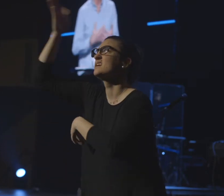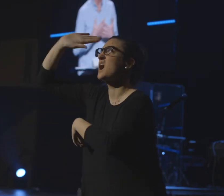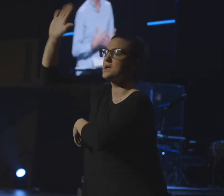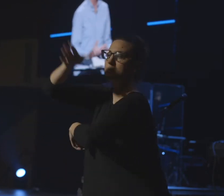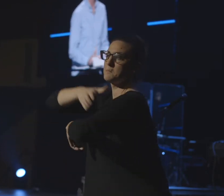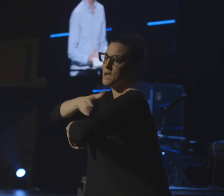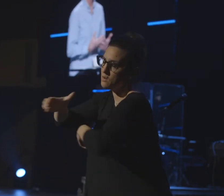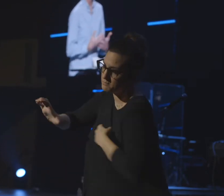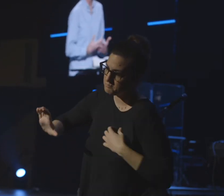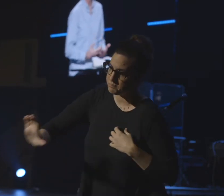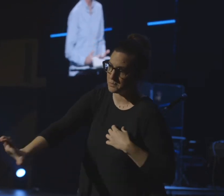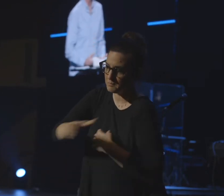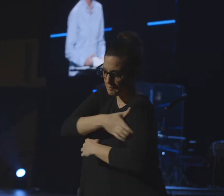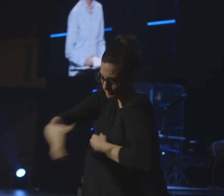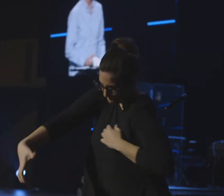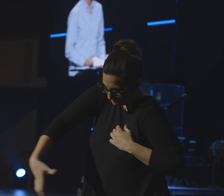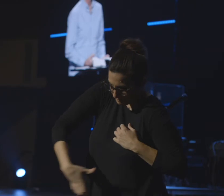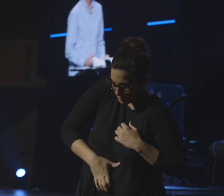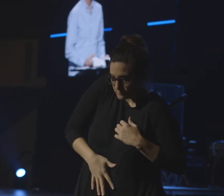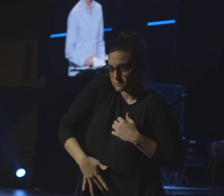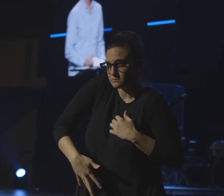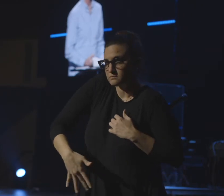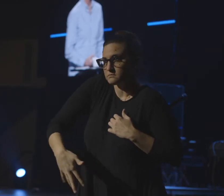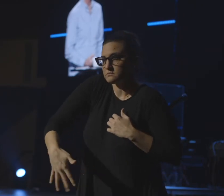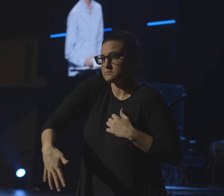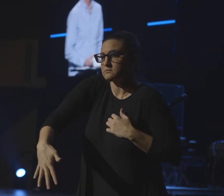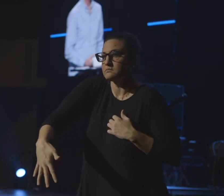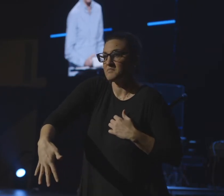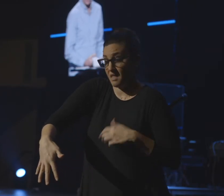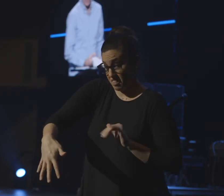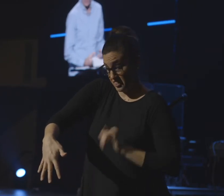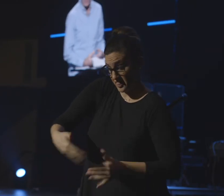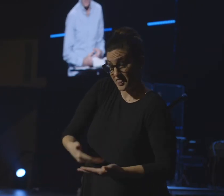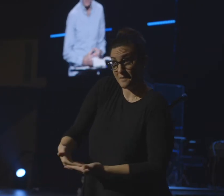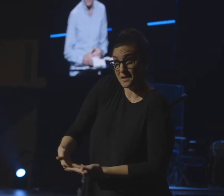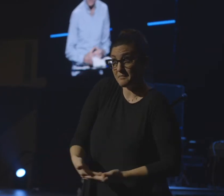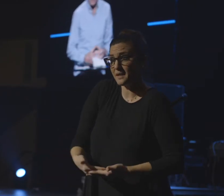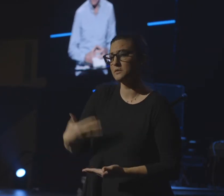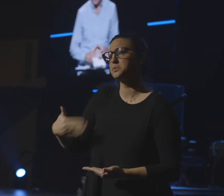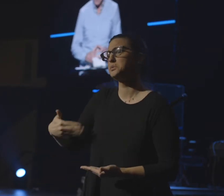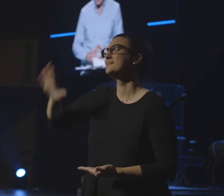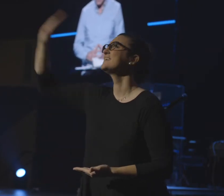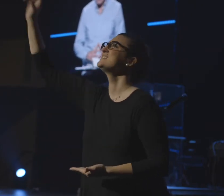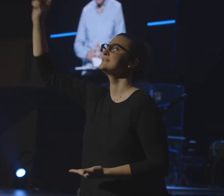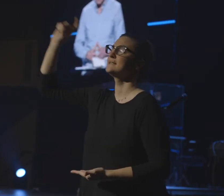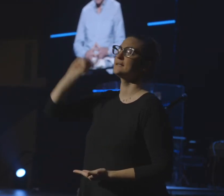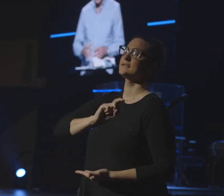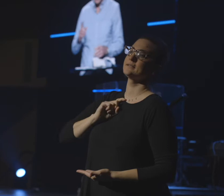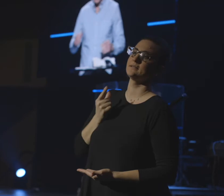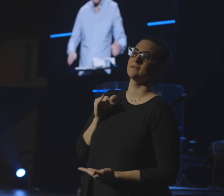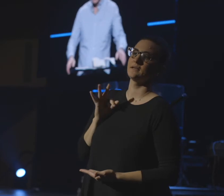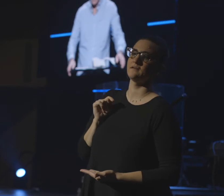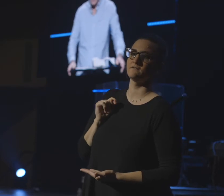generally, children are a gift from God. Okay, it's one of the things that Aaron was telling me. But